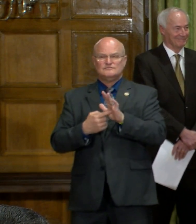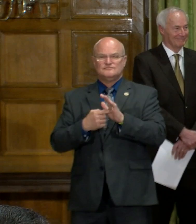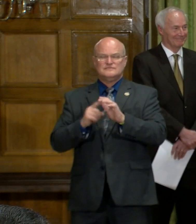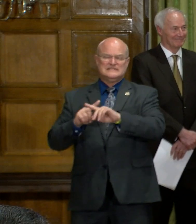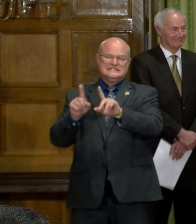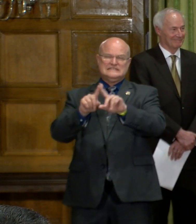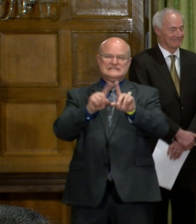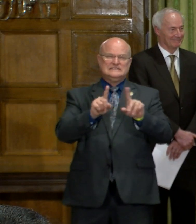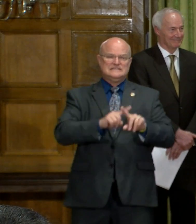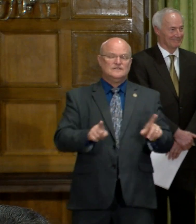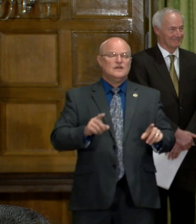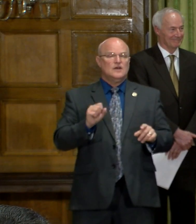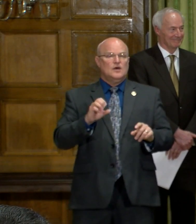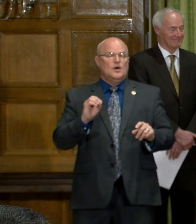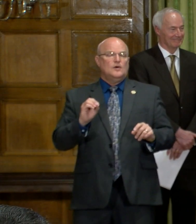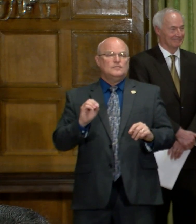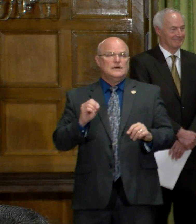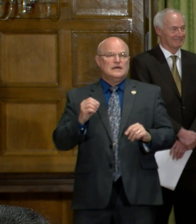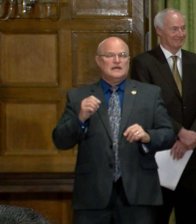things. The